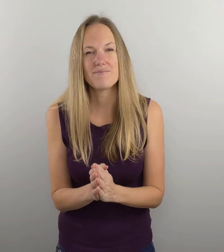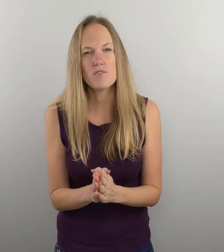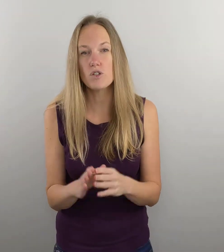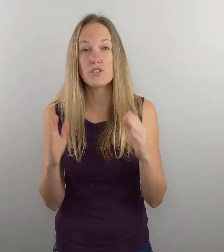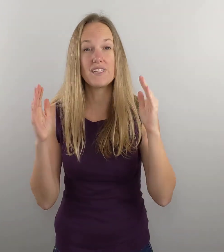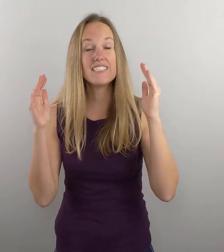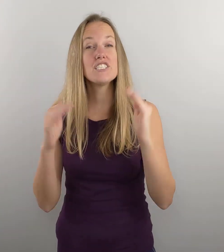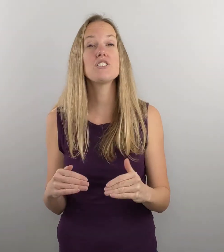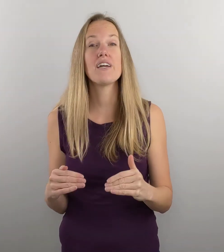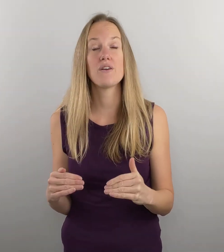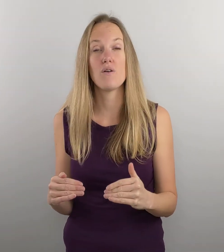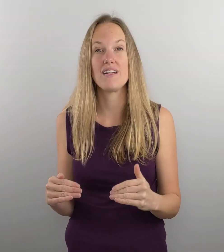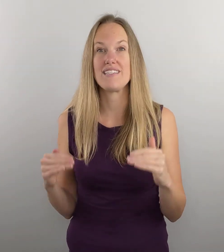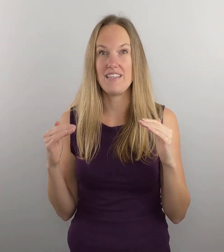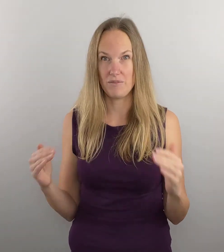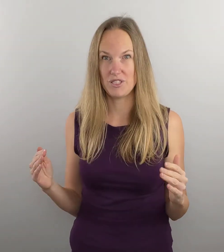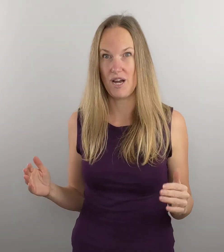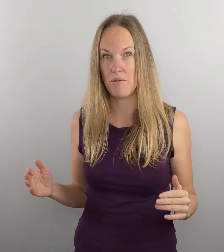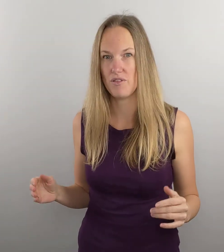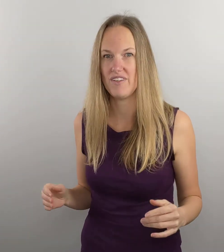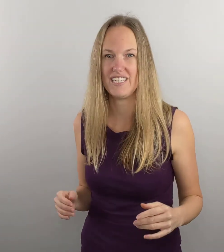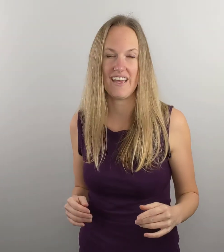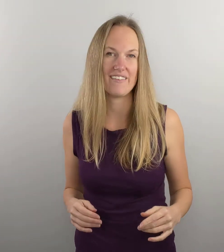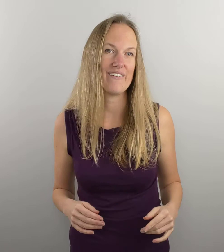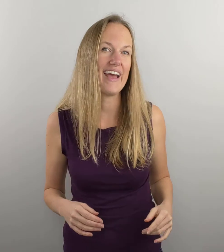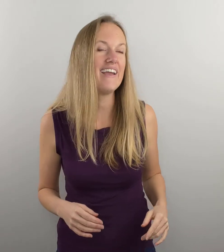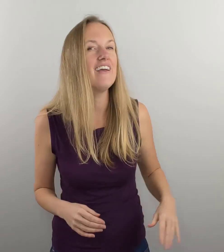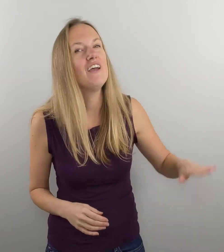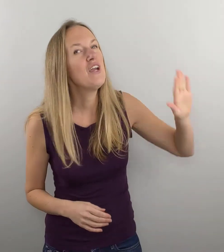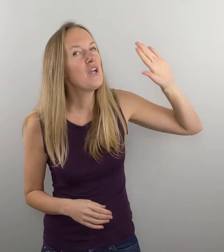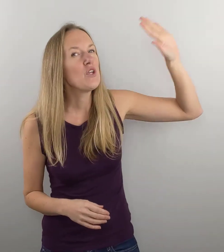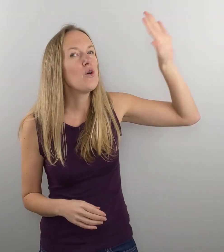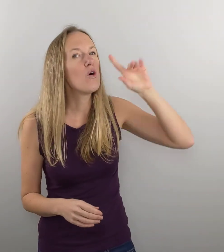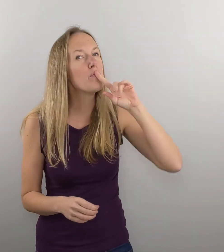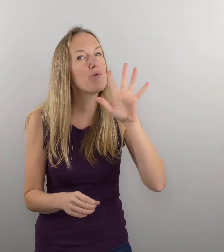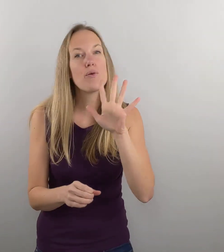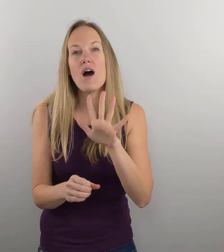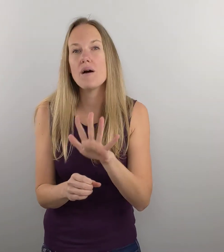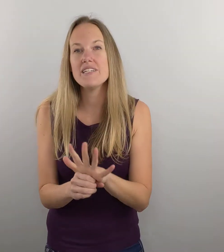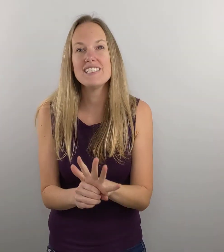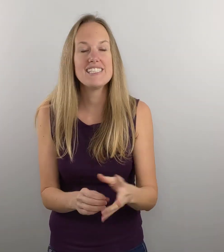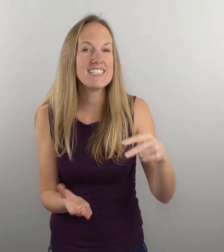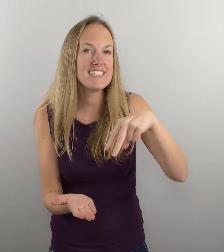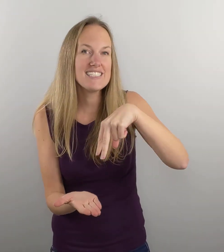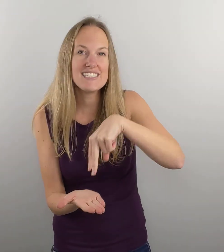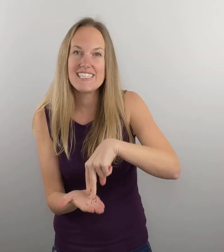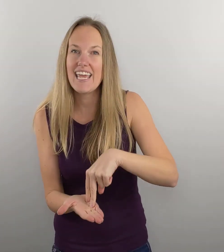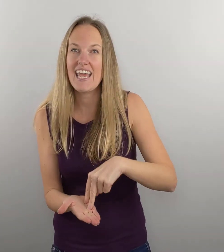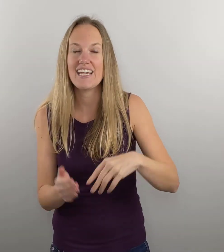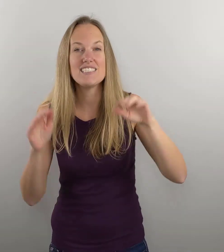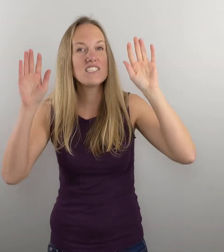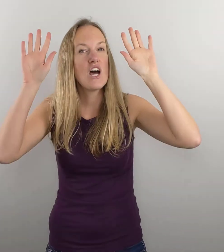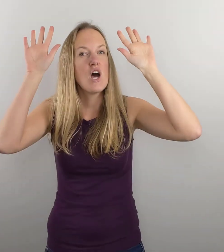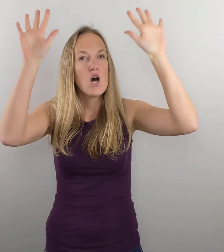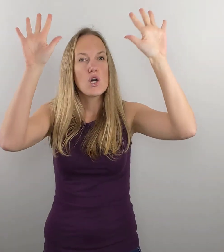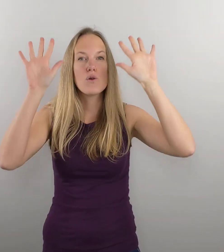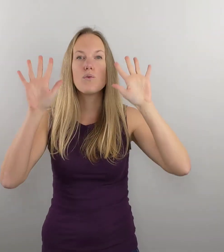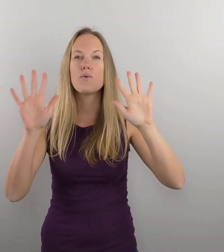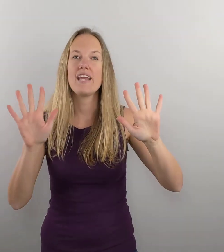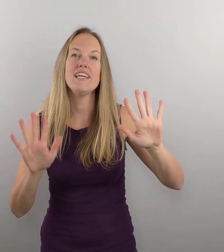Or sorry, let's just try the chorus and then we'll try both of it together, okay? Your promise still stands. Great